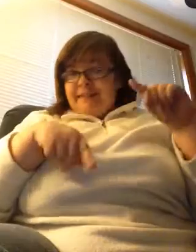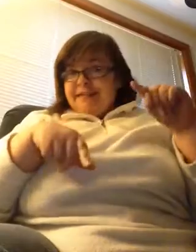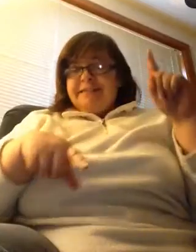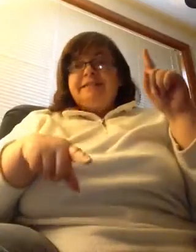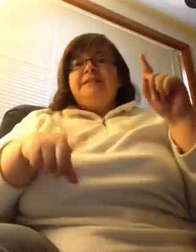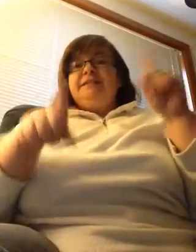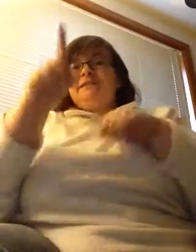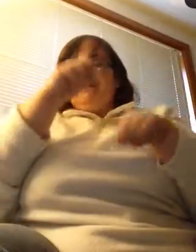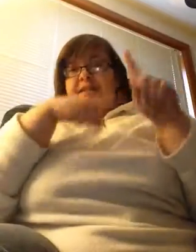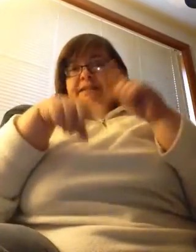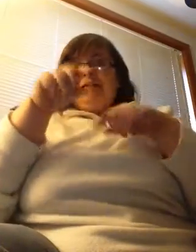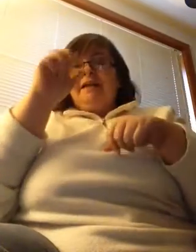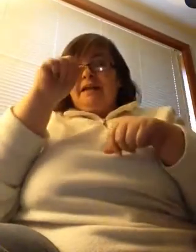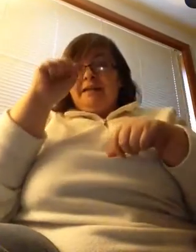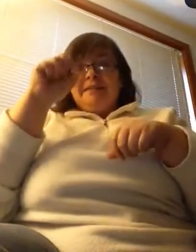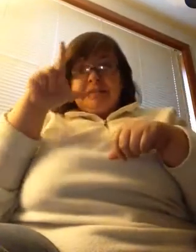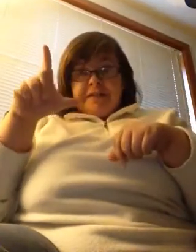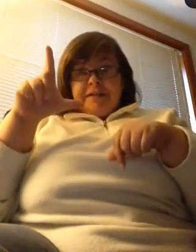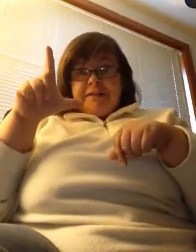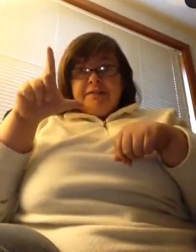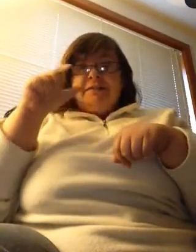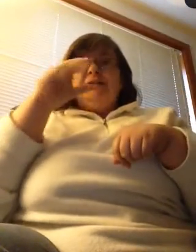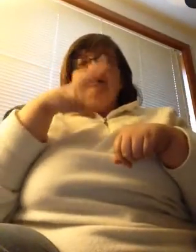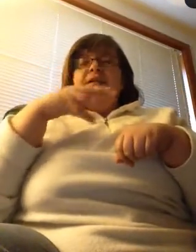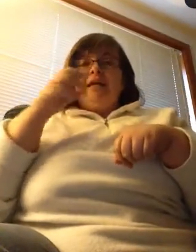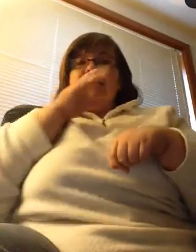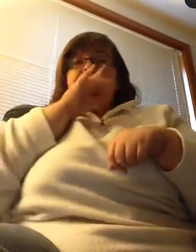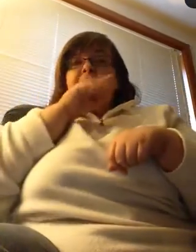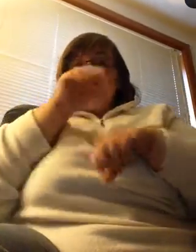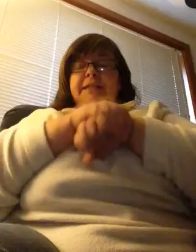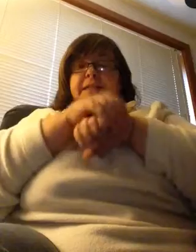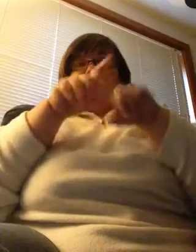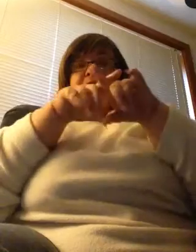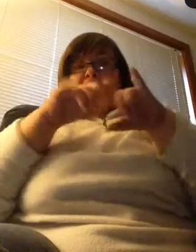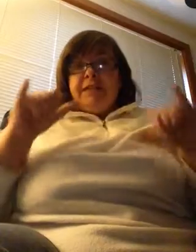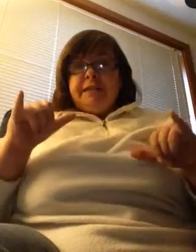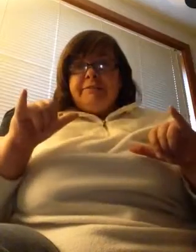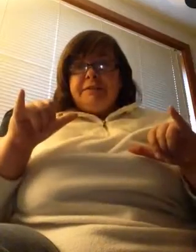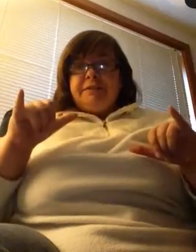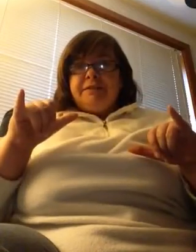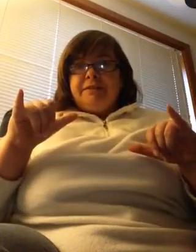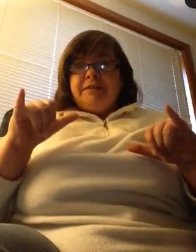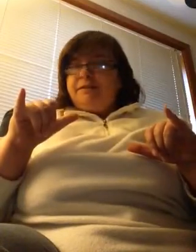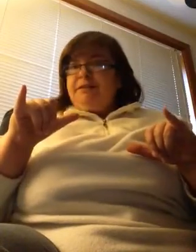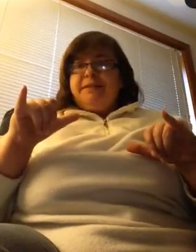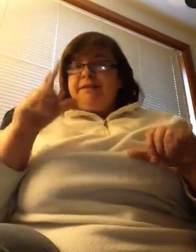I can't sign ASL and talk in English at the same time.